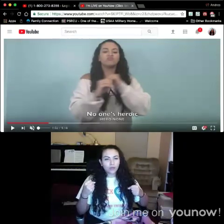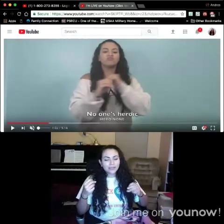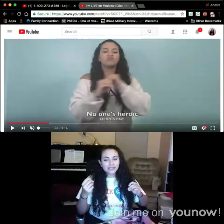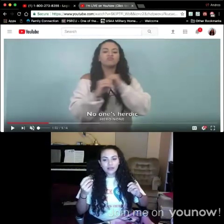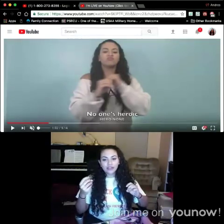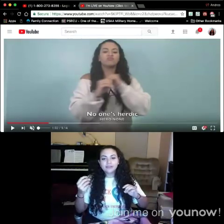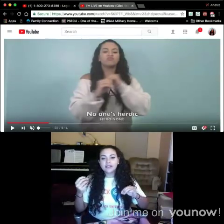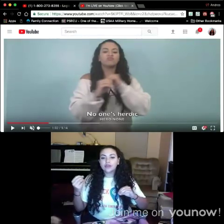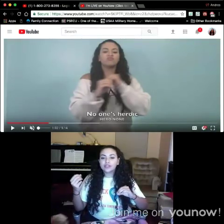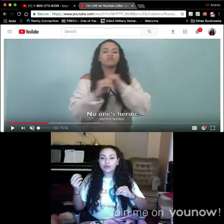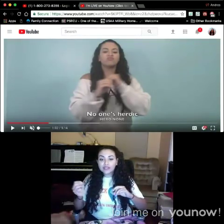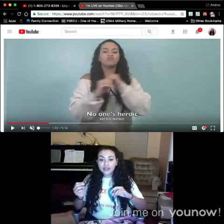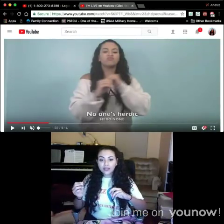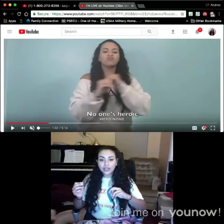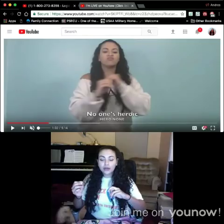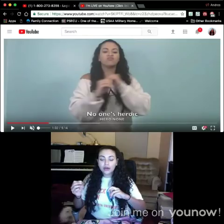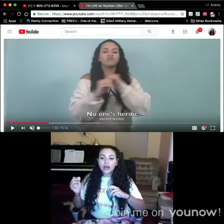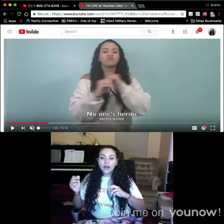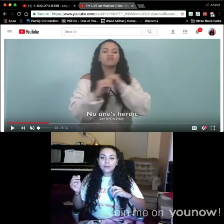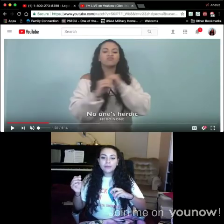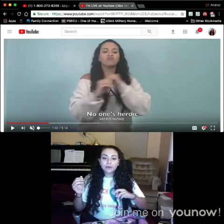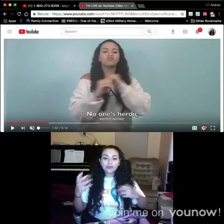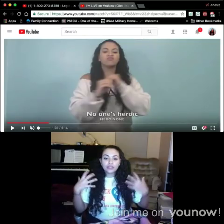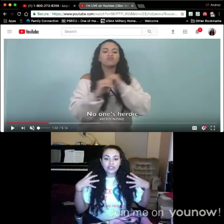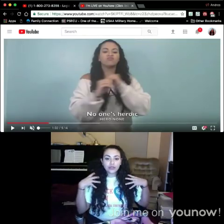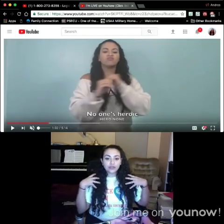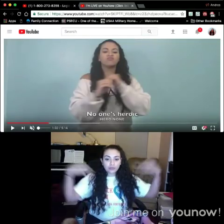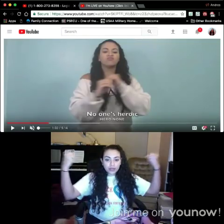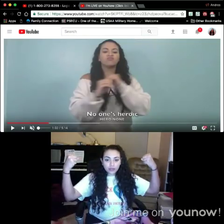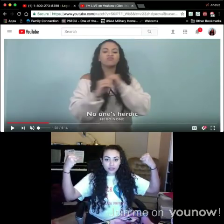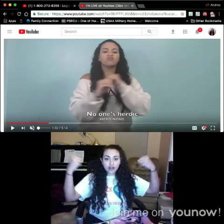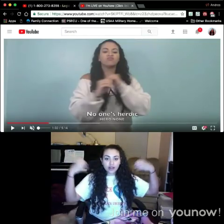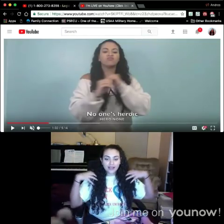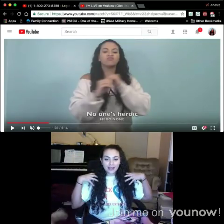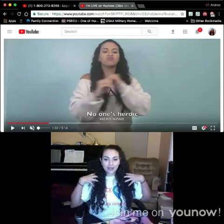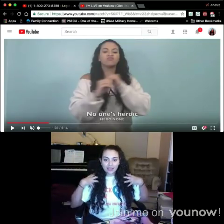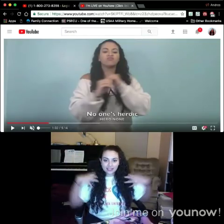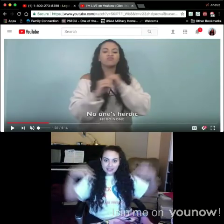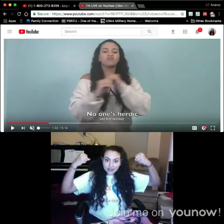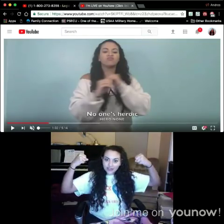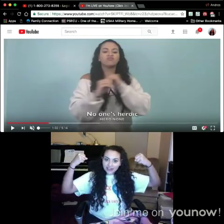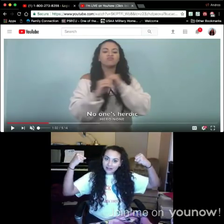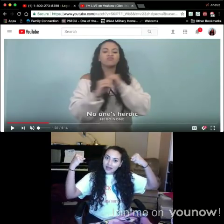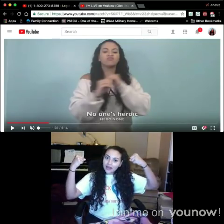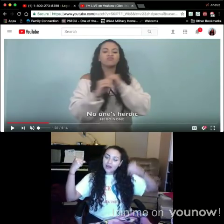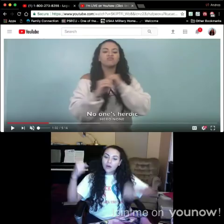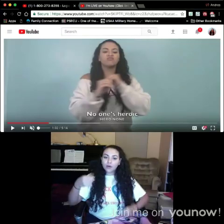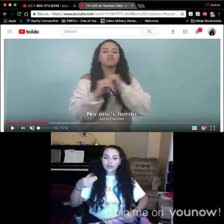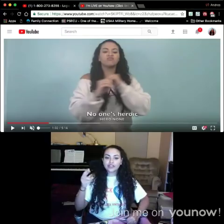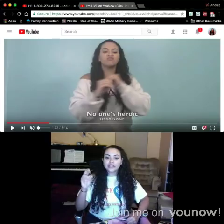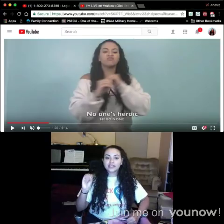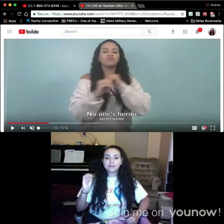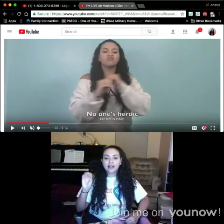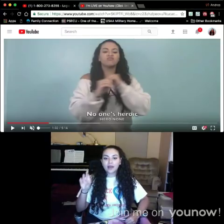The websites I looked up said there was no real sign for hero, but people usually use brave or strong and kind of like exaggerate it a lot, or